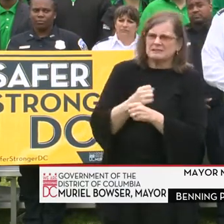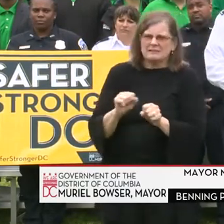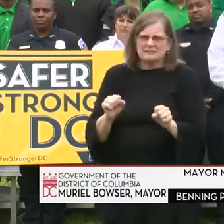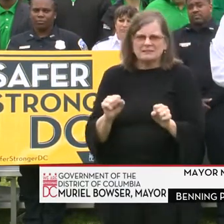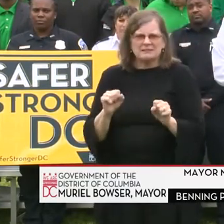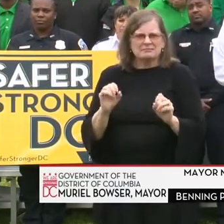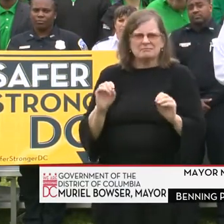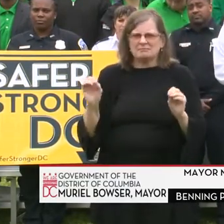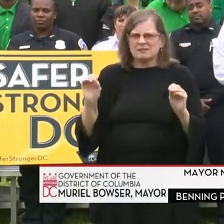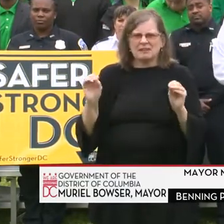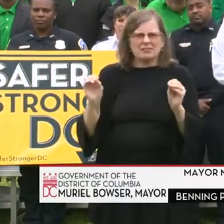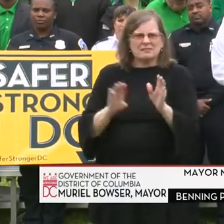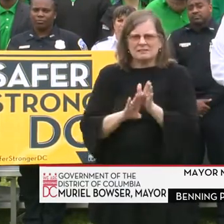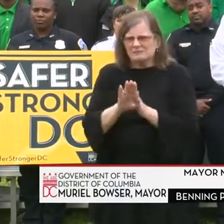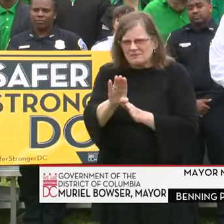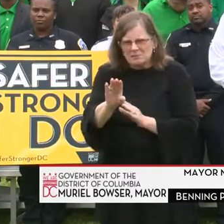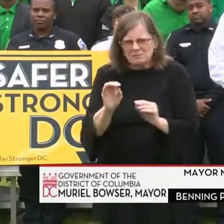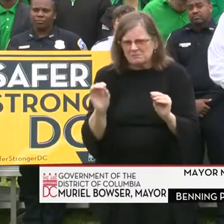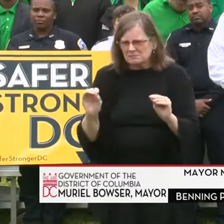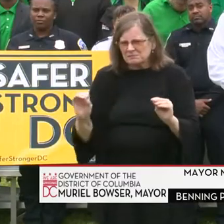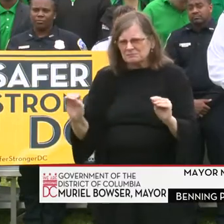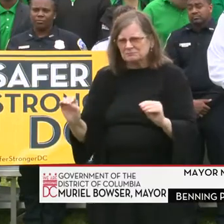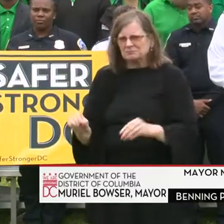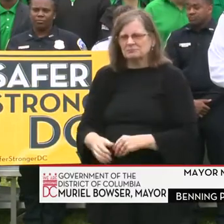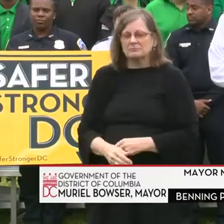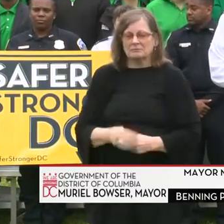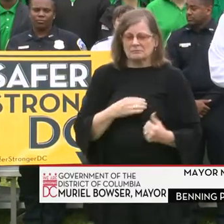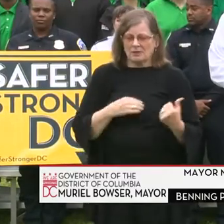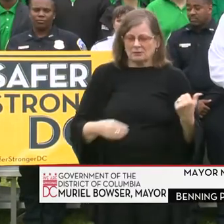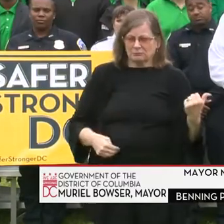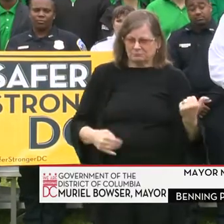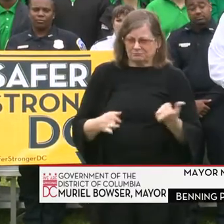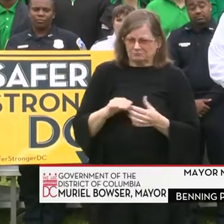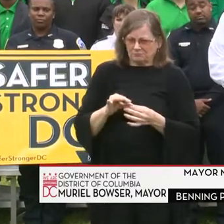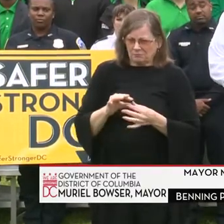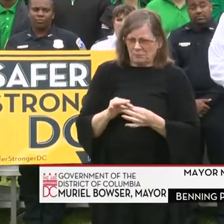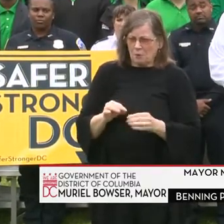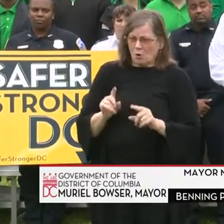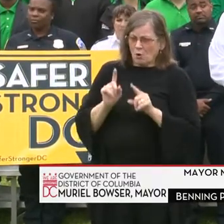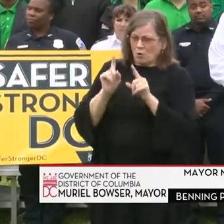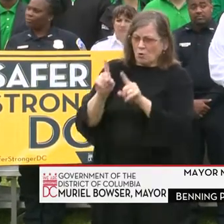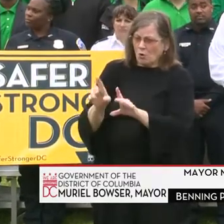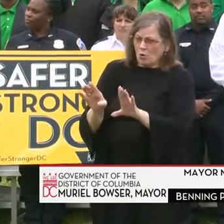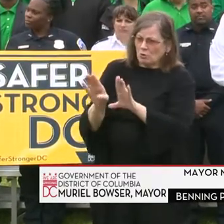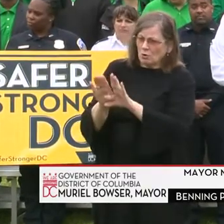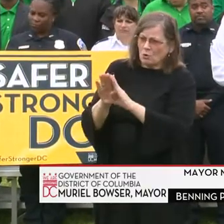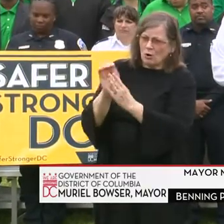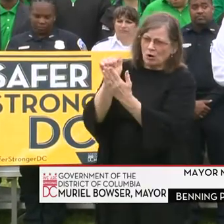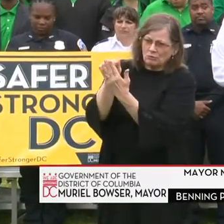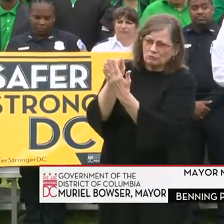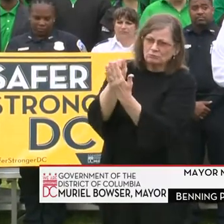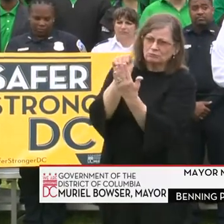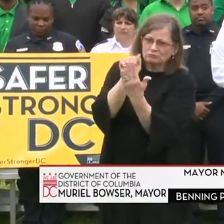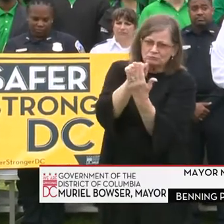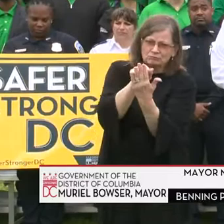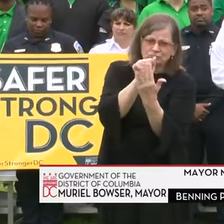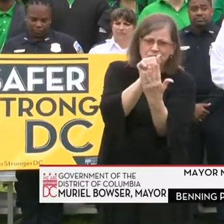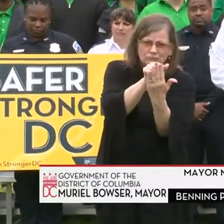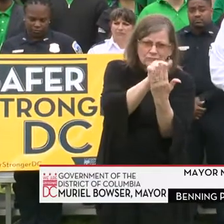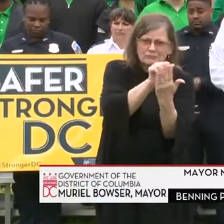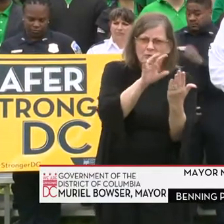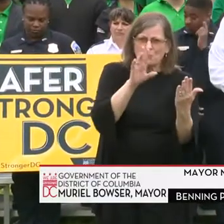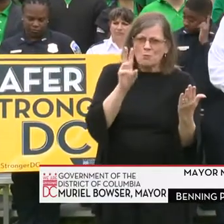that I know. When I walk door to door in Ward 7 and around the city, and I know what you're saying is